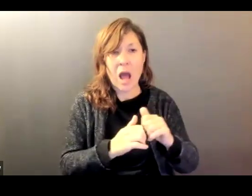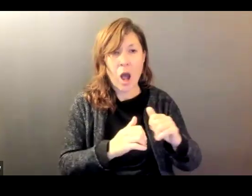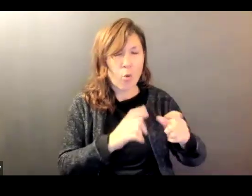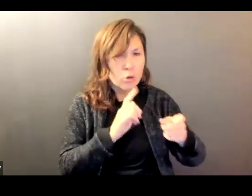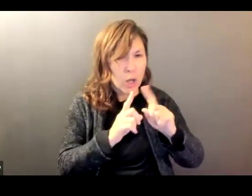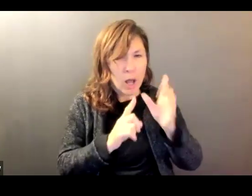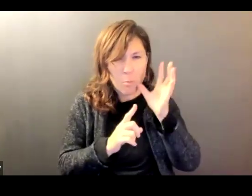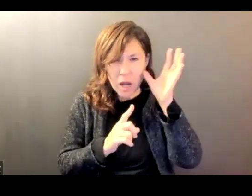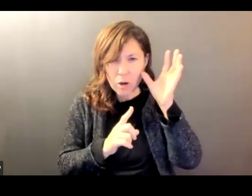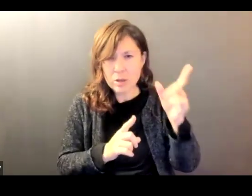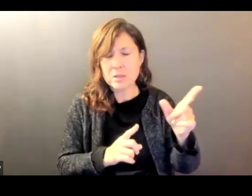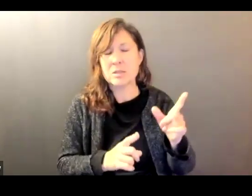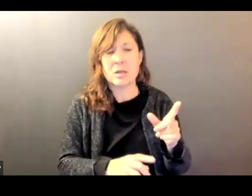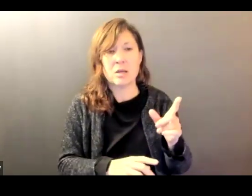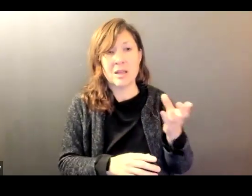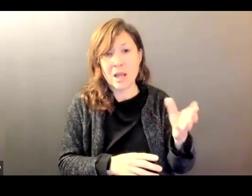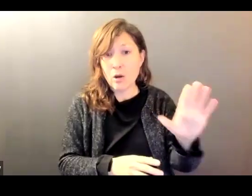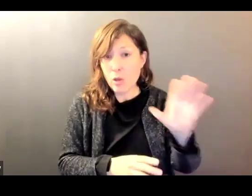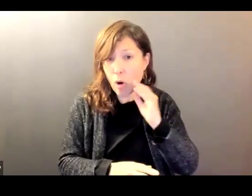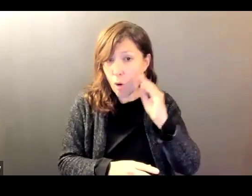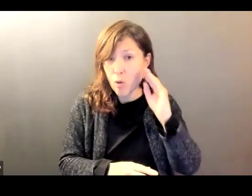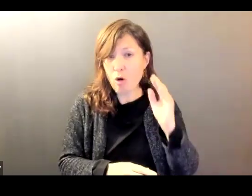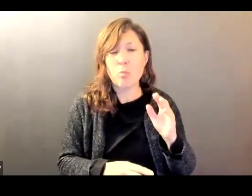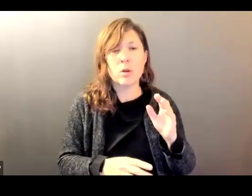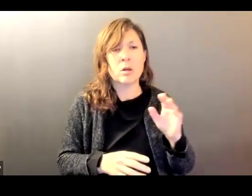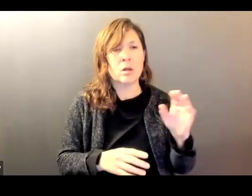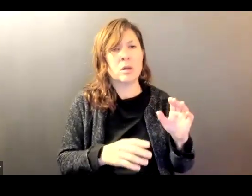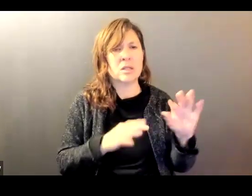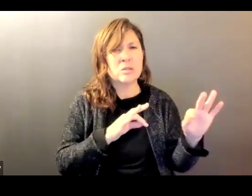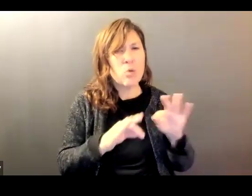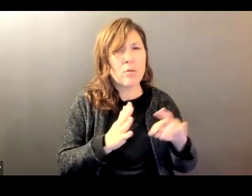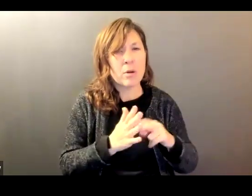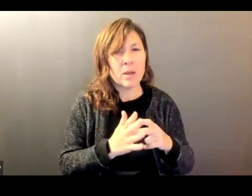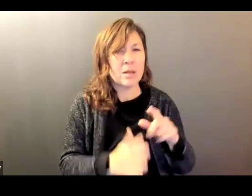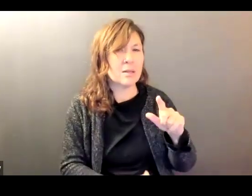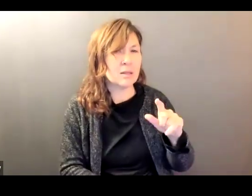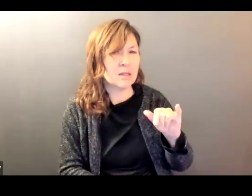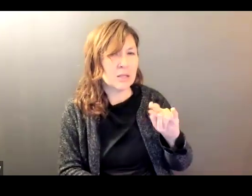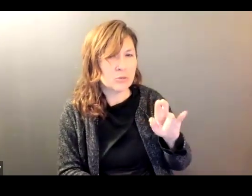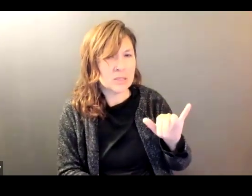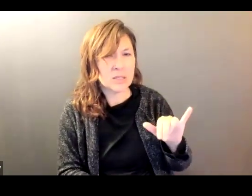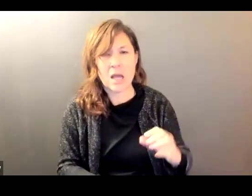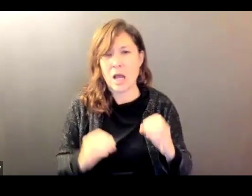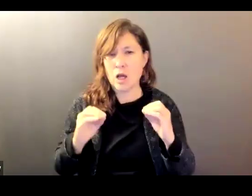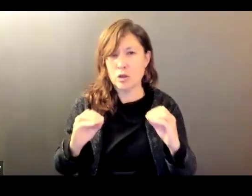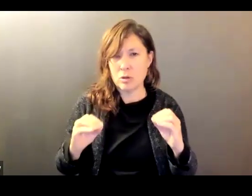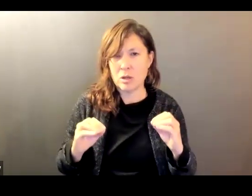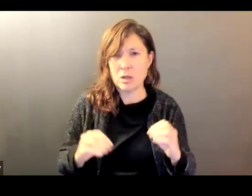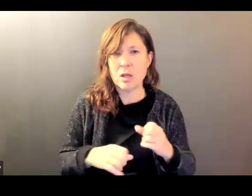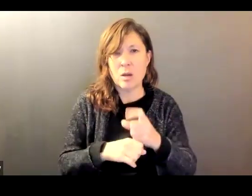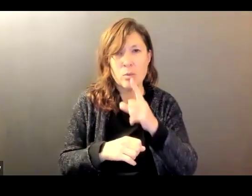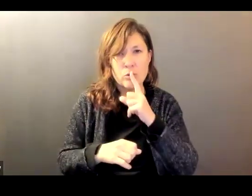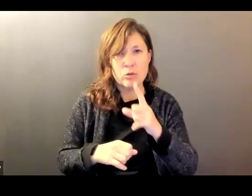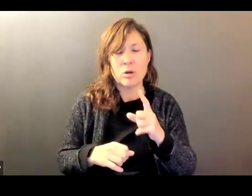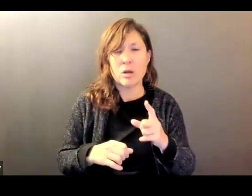So trying to take what we're doing in teaching and learning and put it in for accessibility to